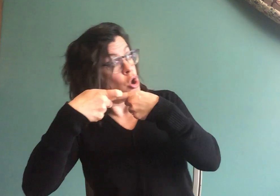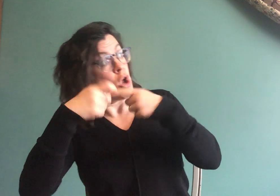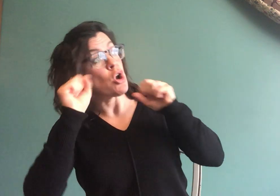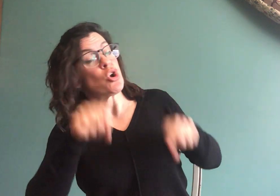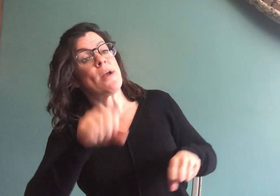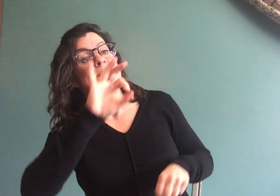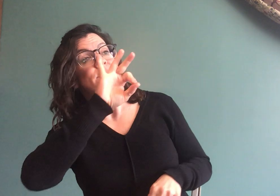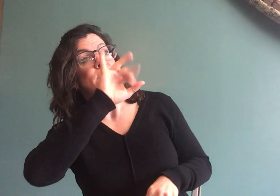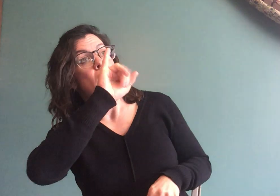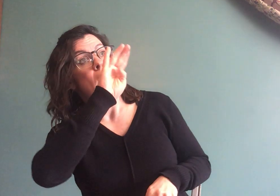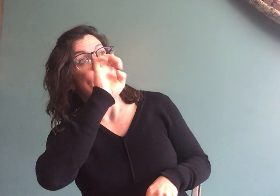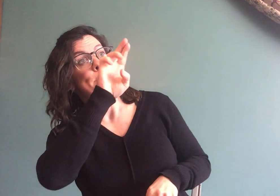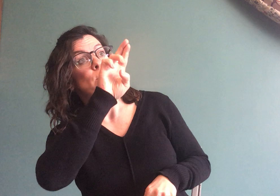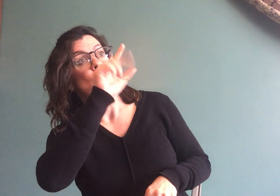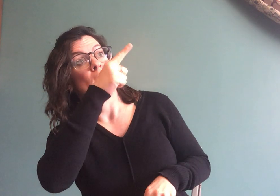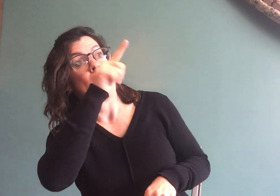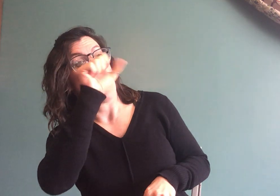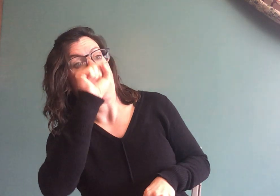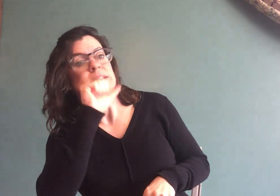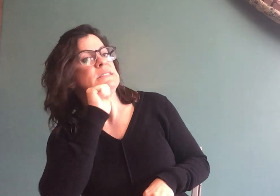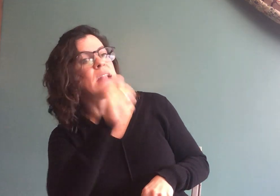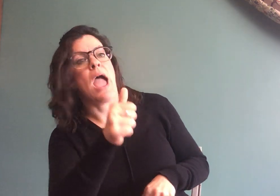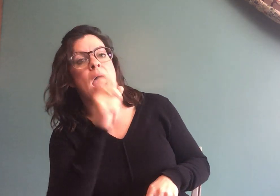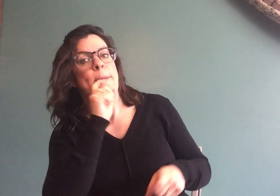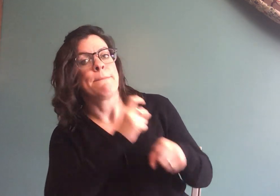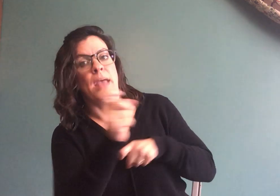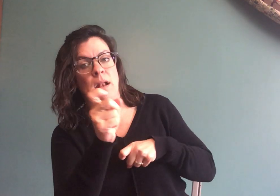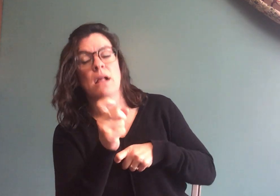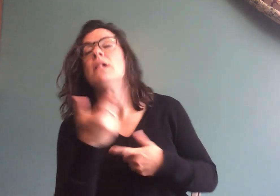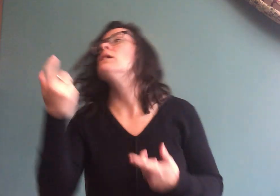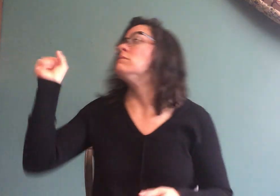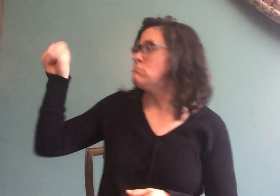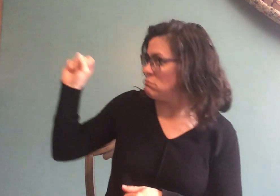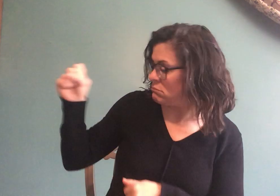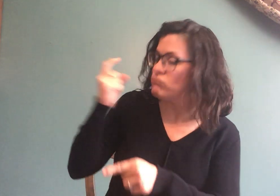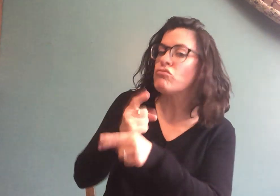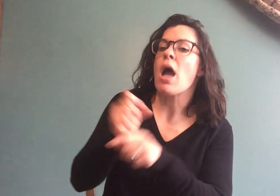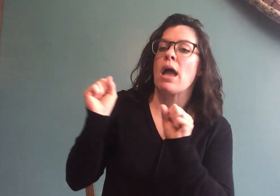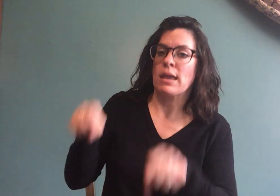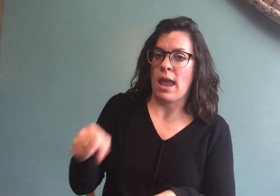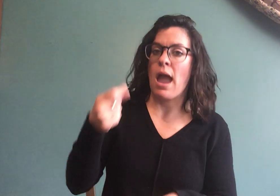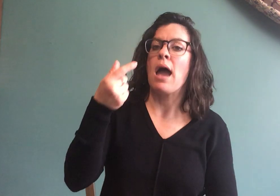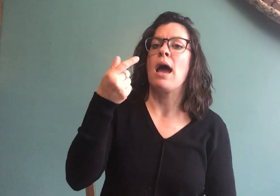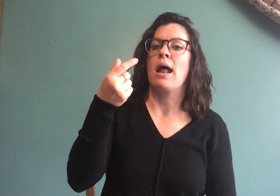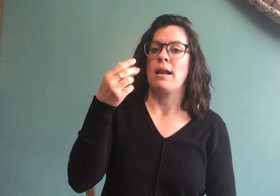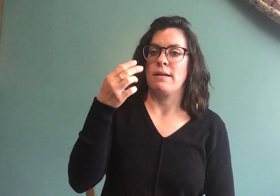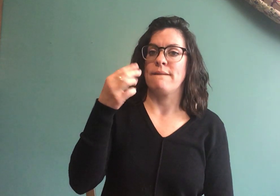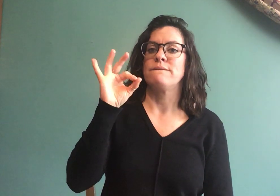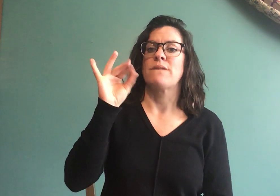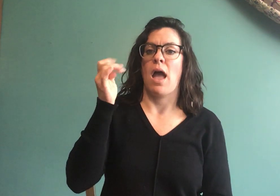Maybe wore rubber gloves or something. Okay, wear rubber gloves. Sam, how about you? What do you got to say about all this?